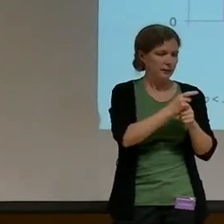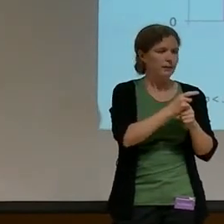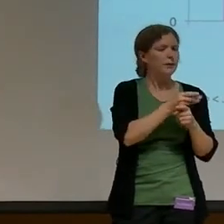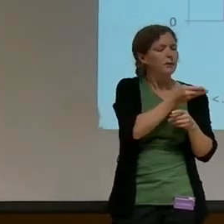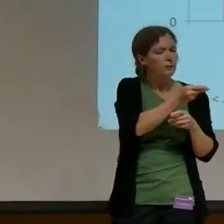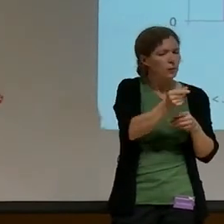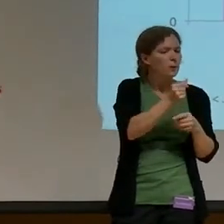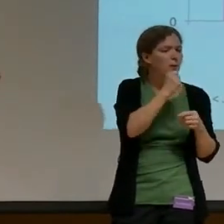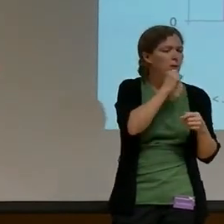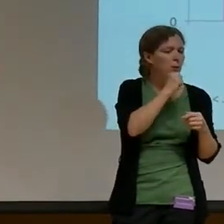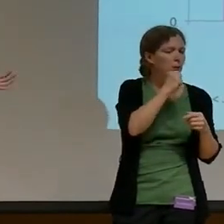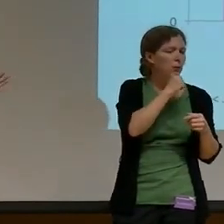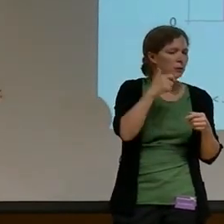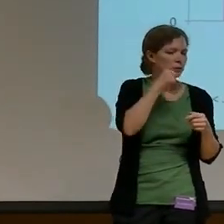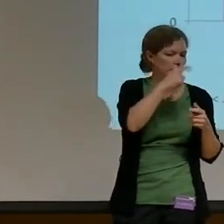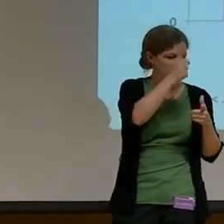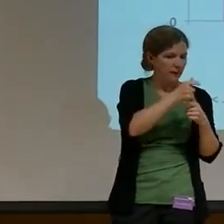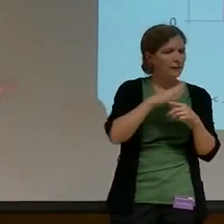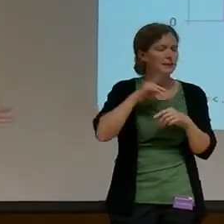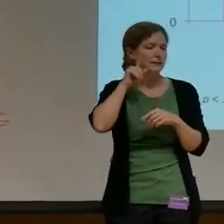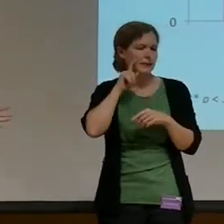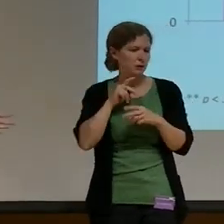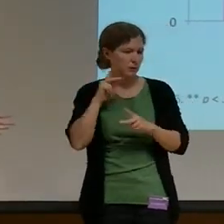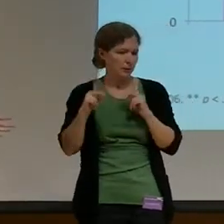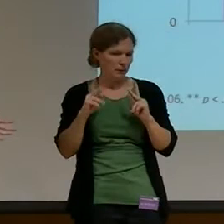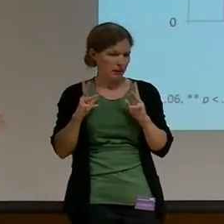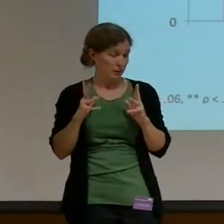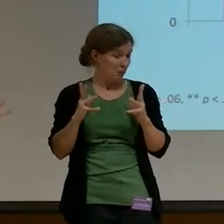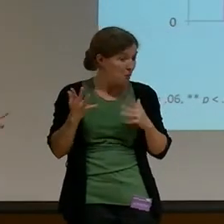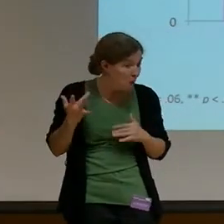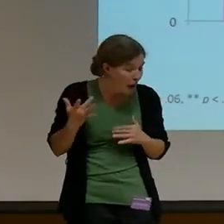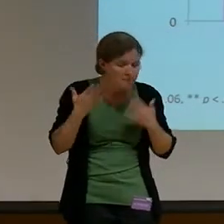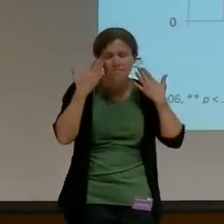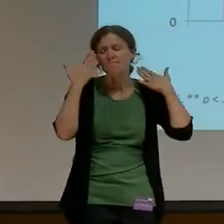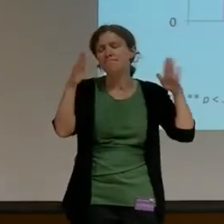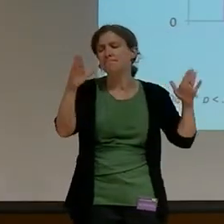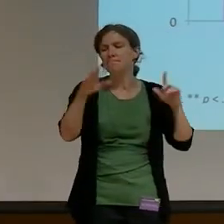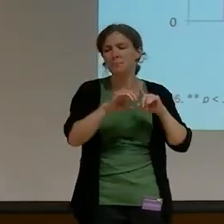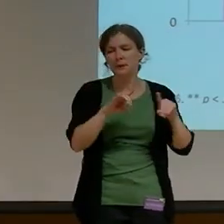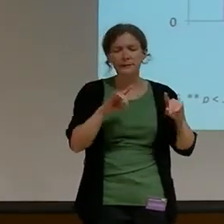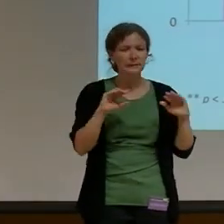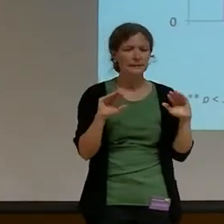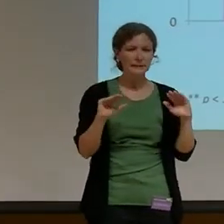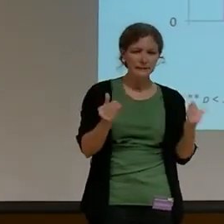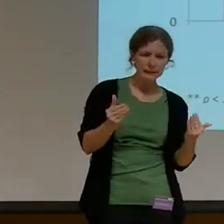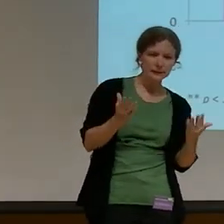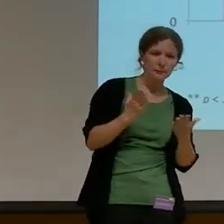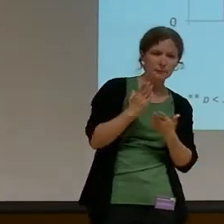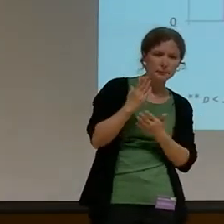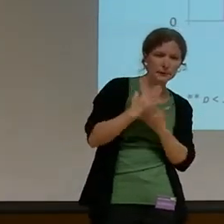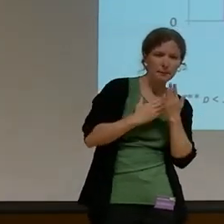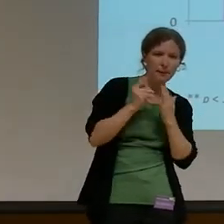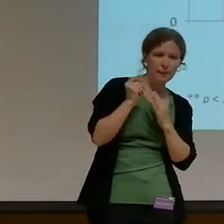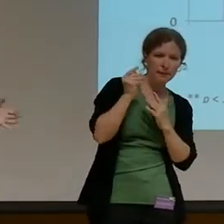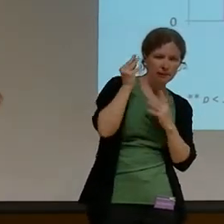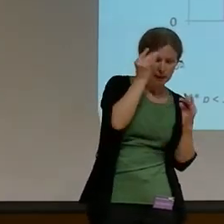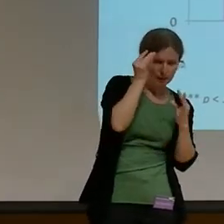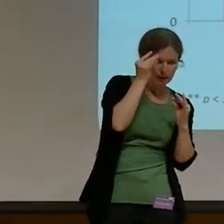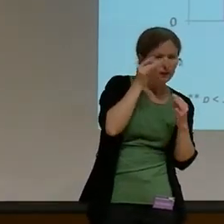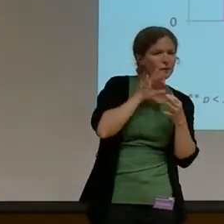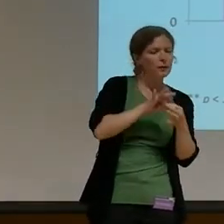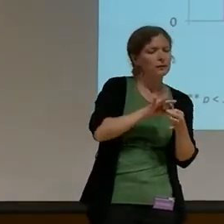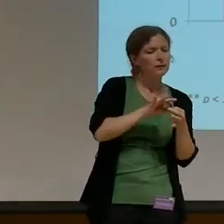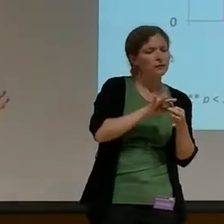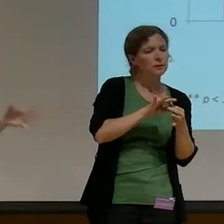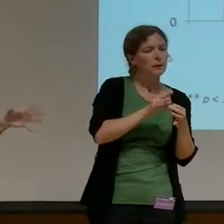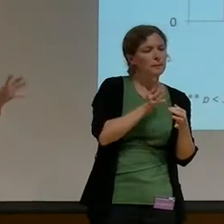fewer older siblings than sexual individuals. I don't know why this is, but it's another, there are some theories about maternal